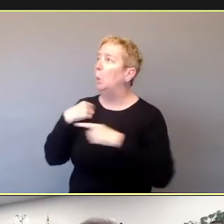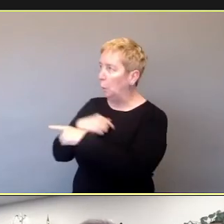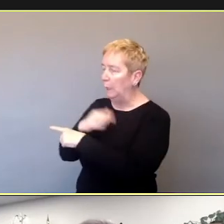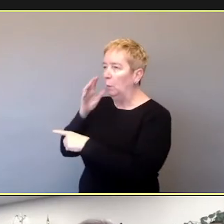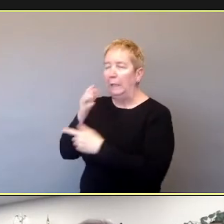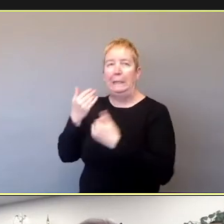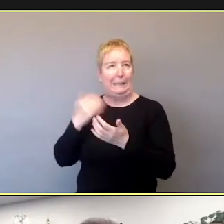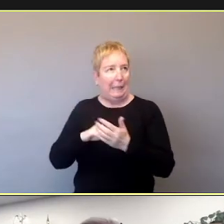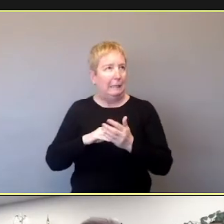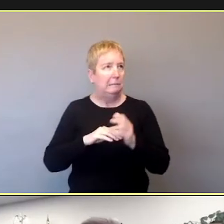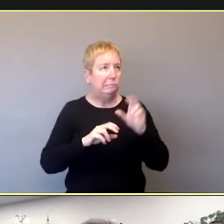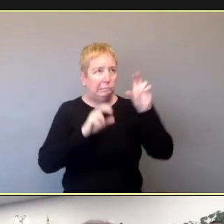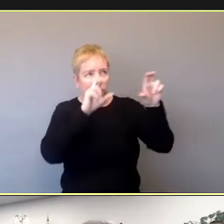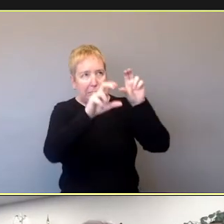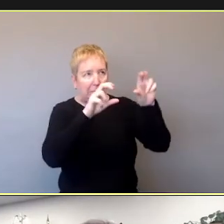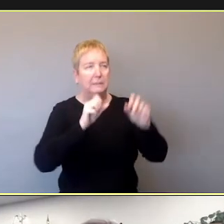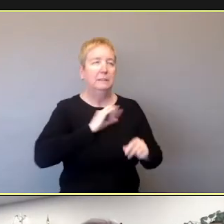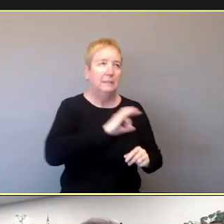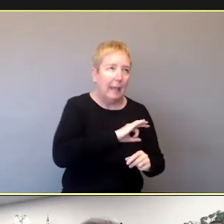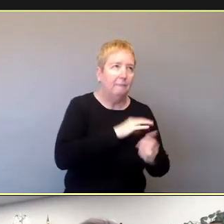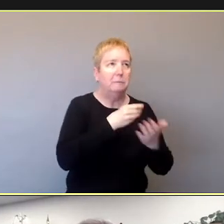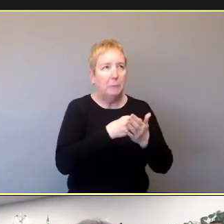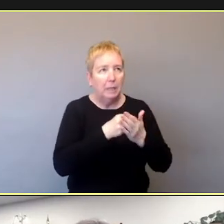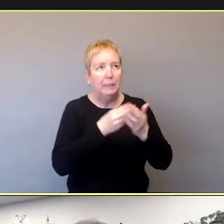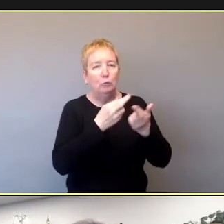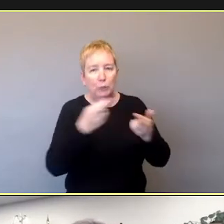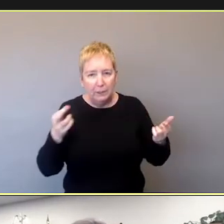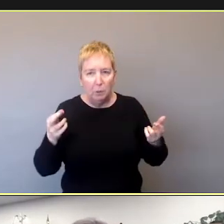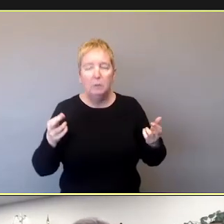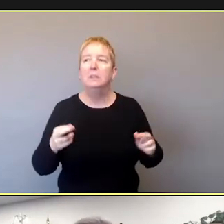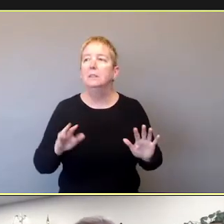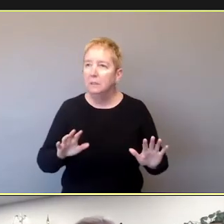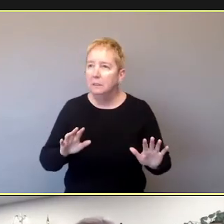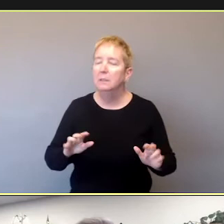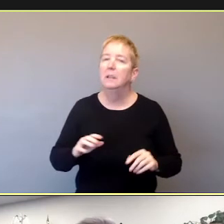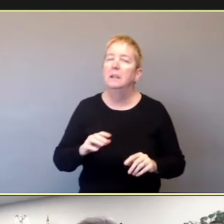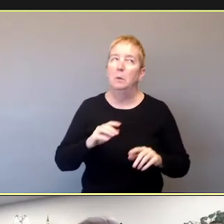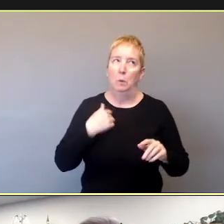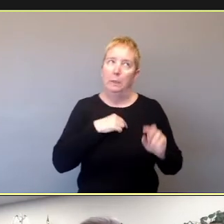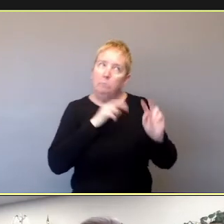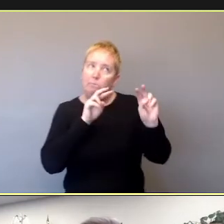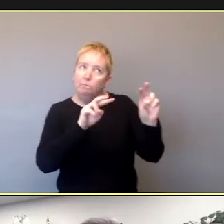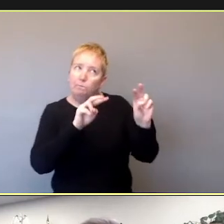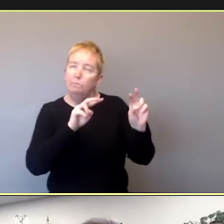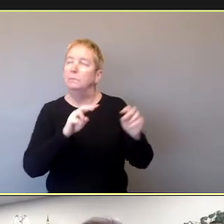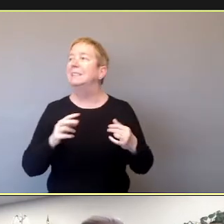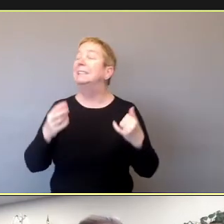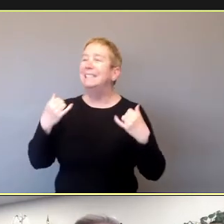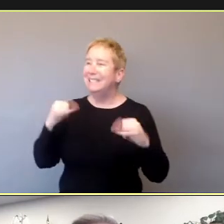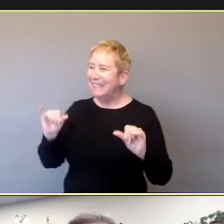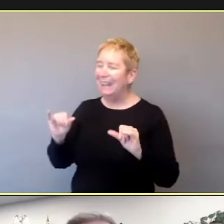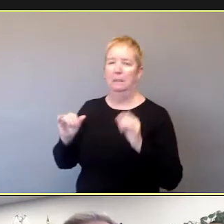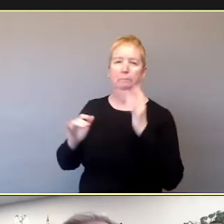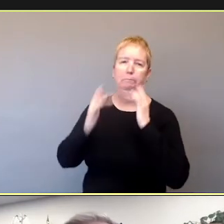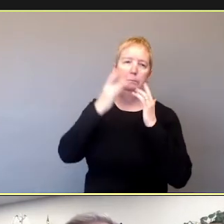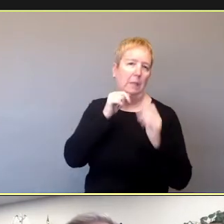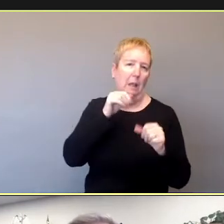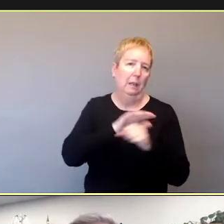staffing resources, but workforce still is our key issue here in New Mexico and something we're